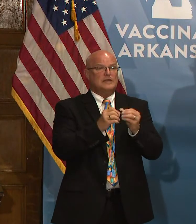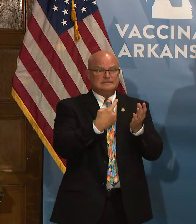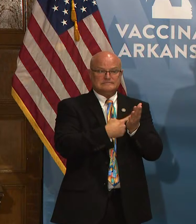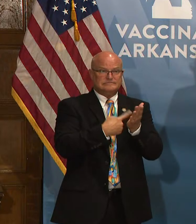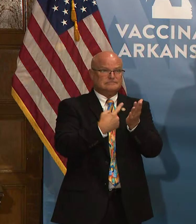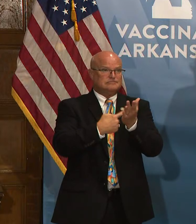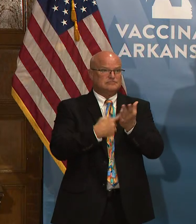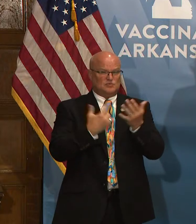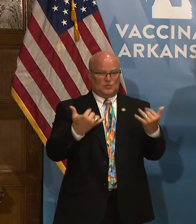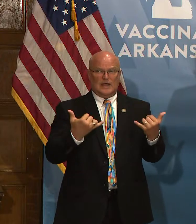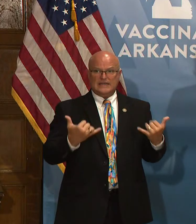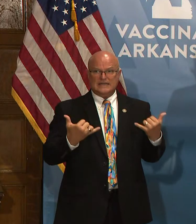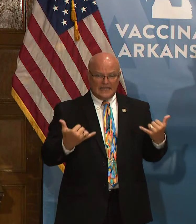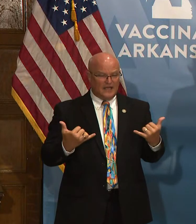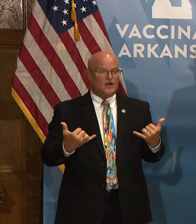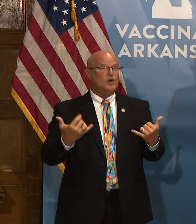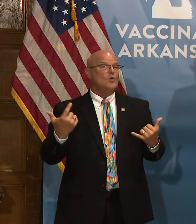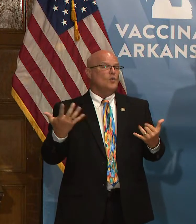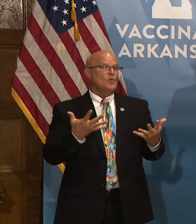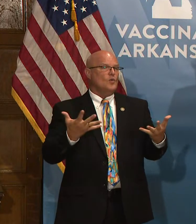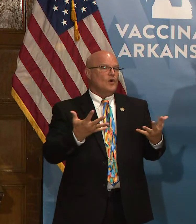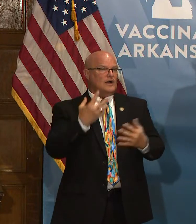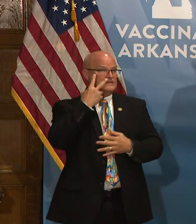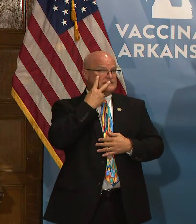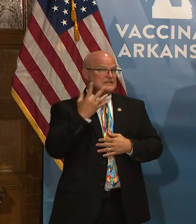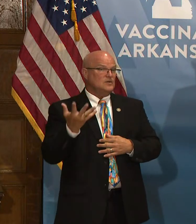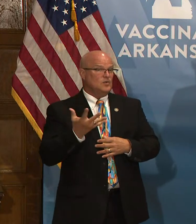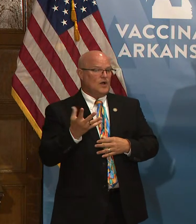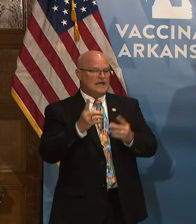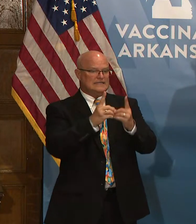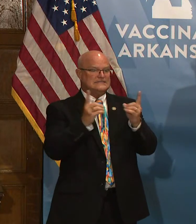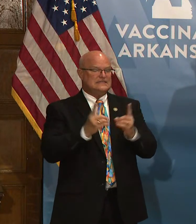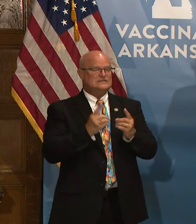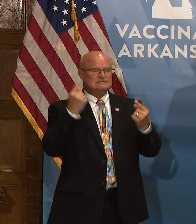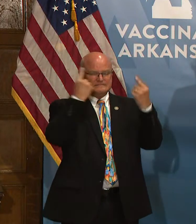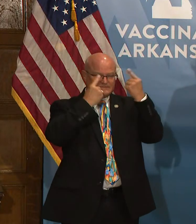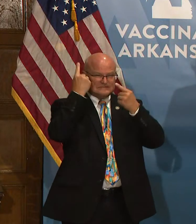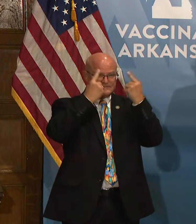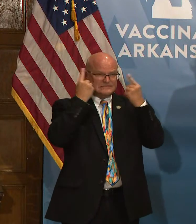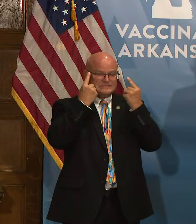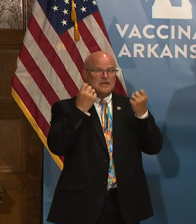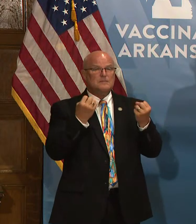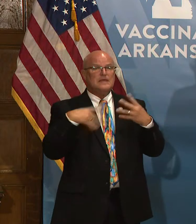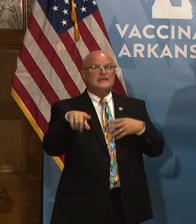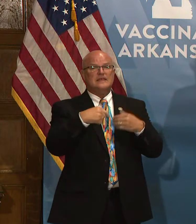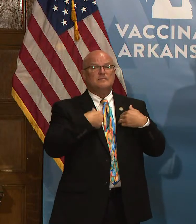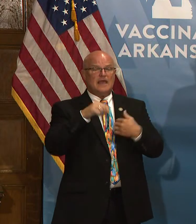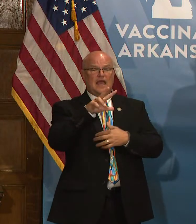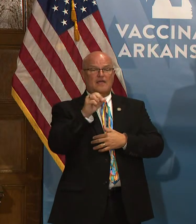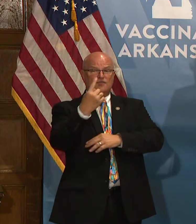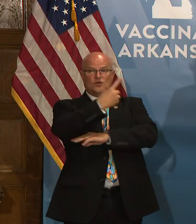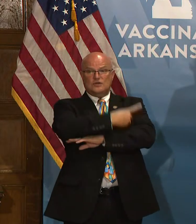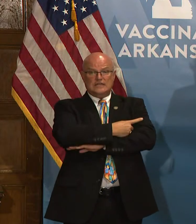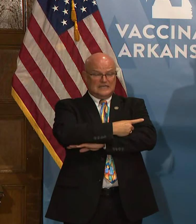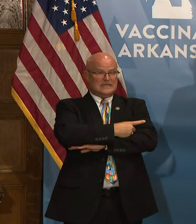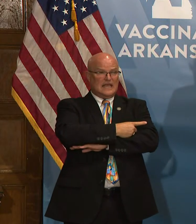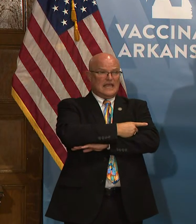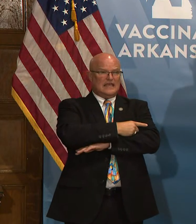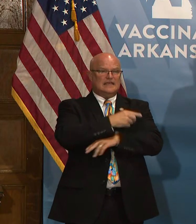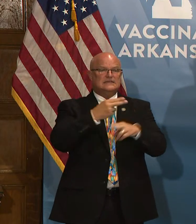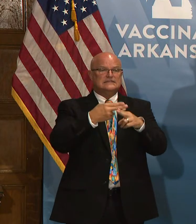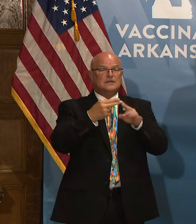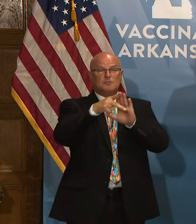almost daily right now. What we are seeing is that districts are reconsidering. Many of them had 30-day